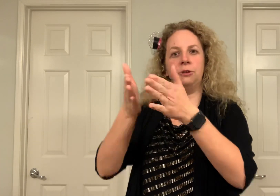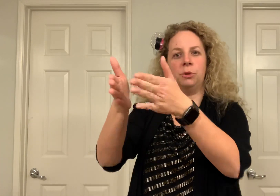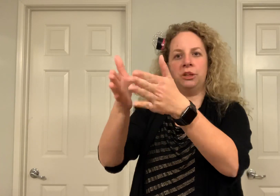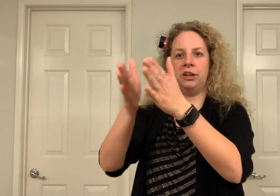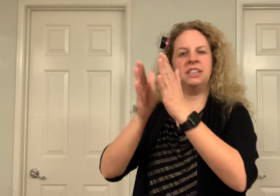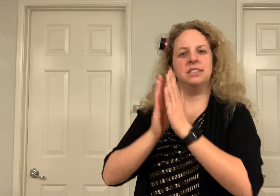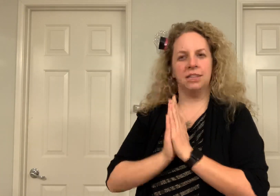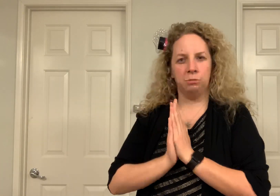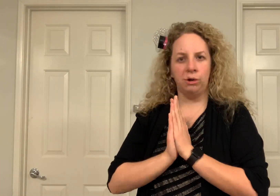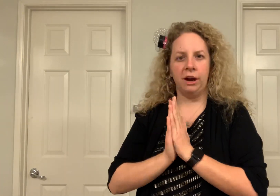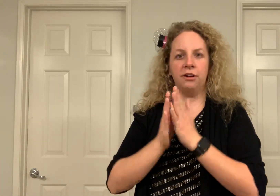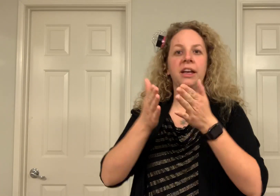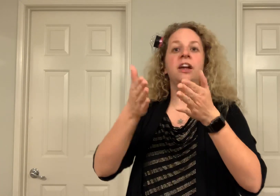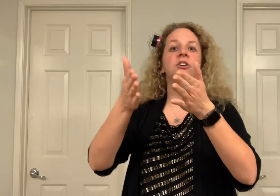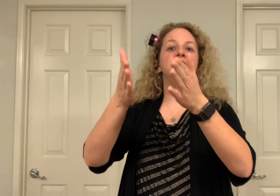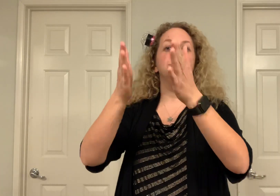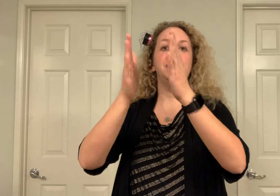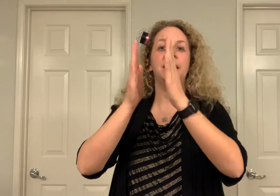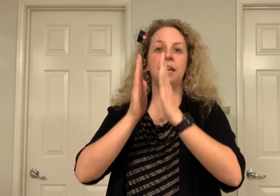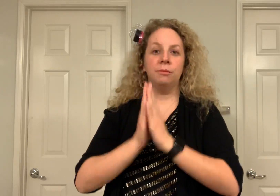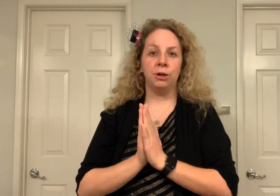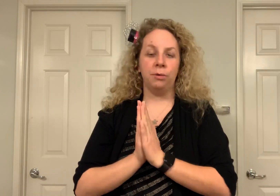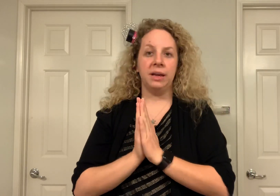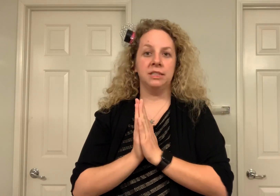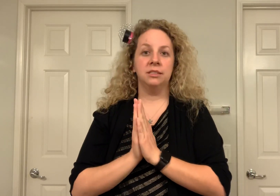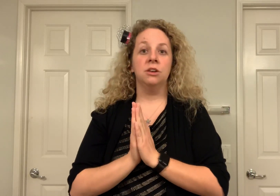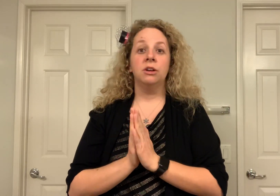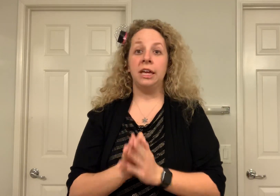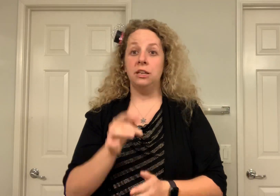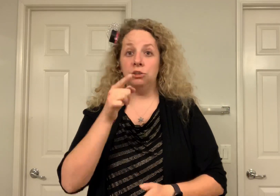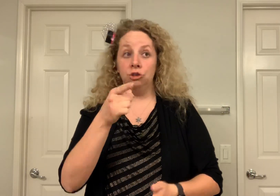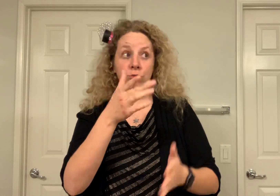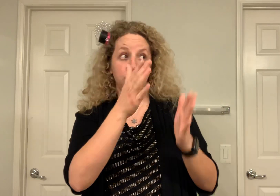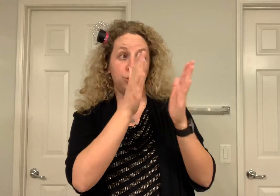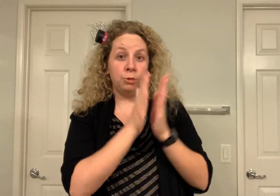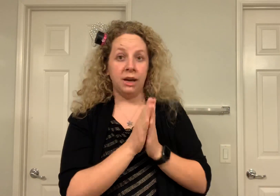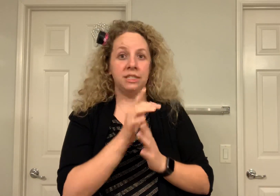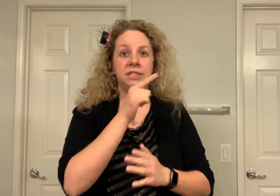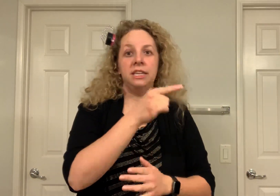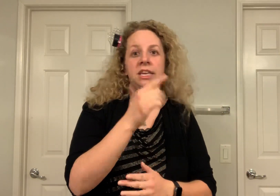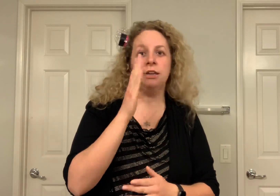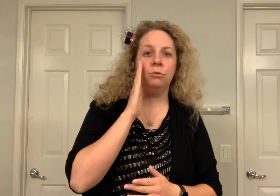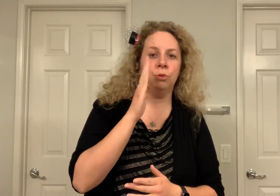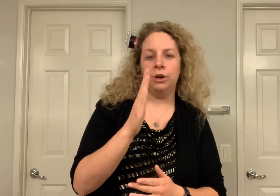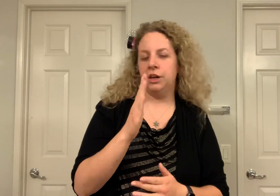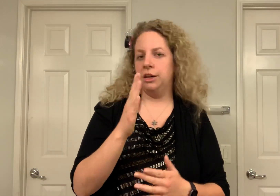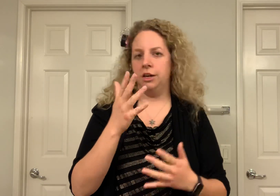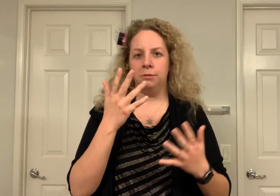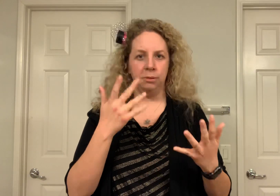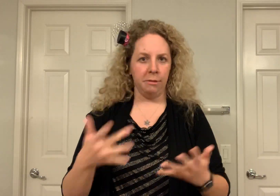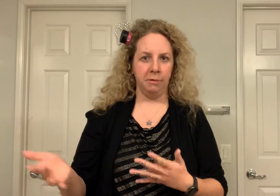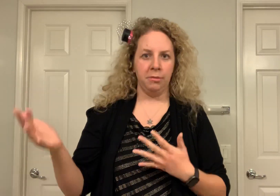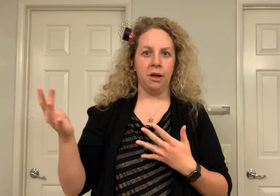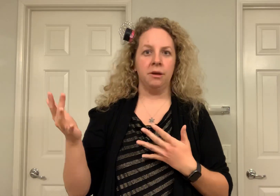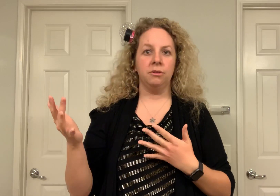pulling your hands in like prayer, okay? So you're making a request. Okay, did you request he would blah, blah, blah,